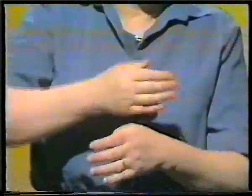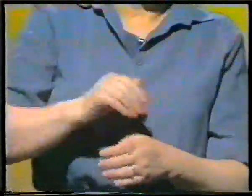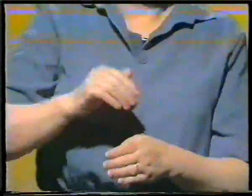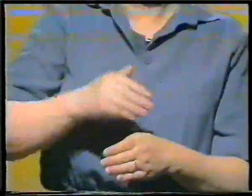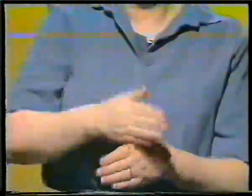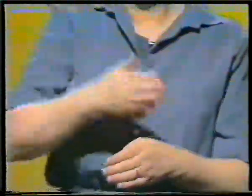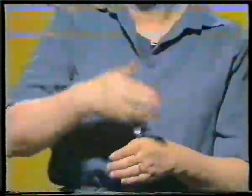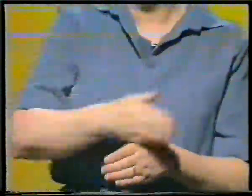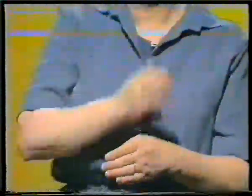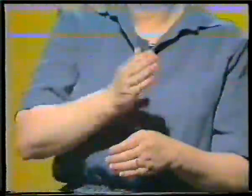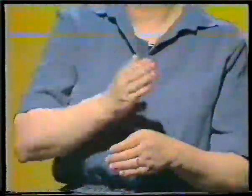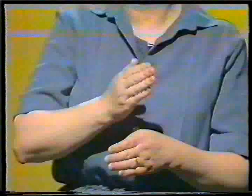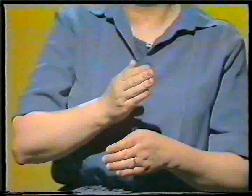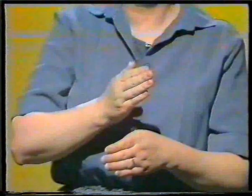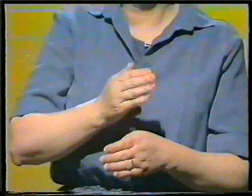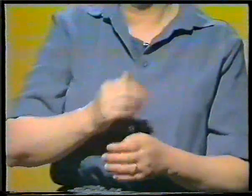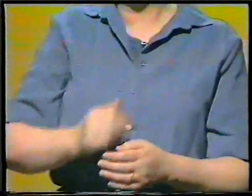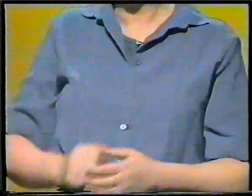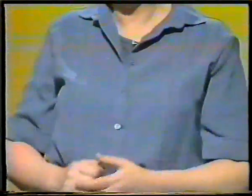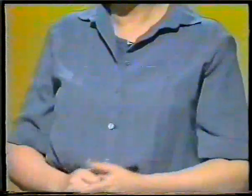or something that's very easy.